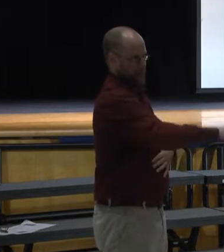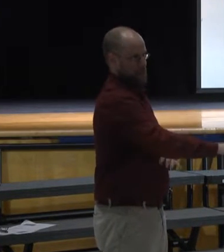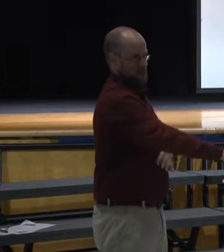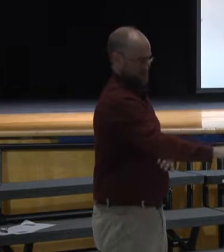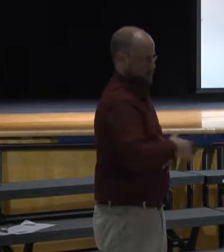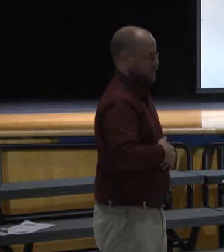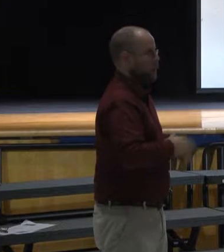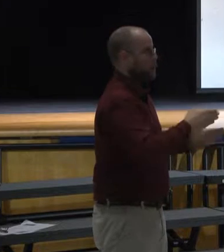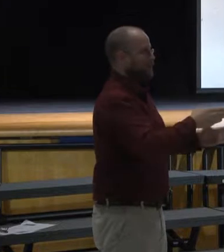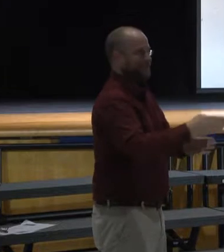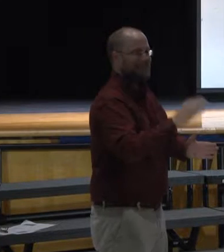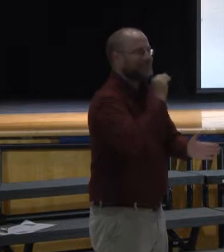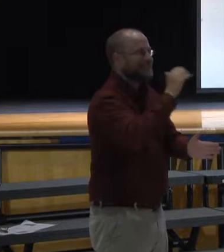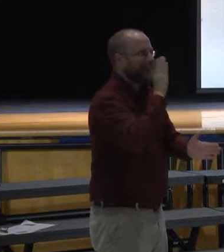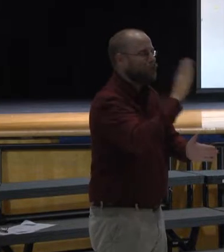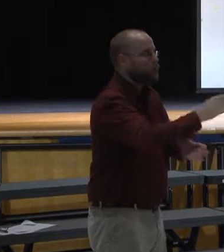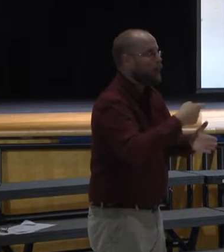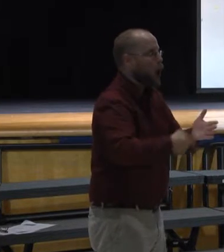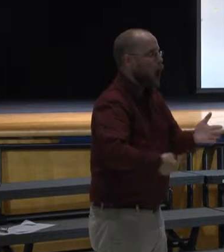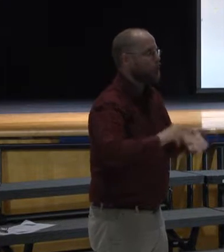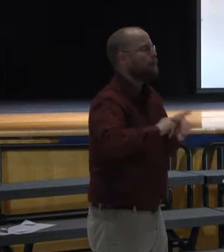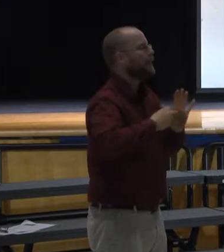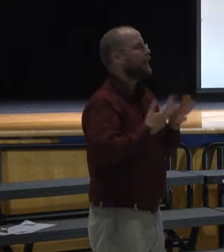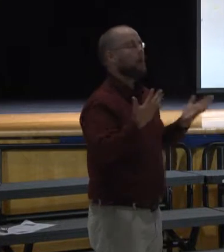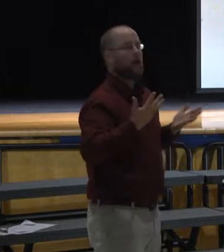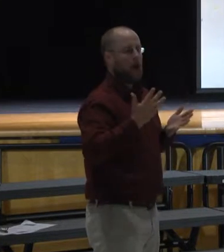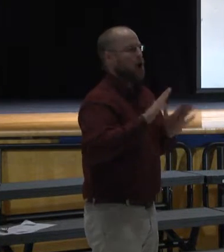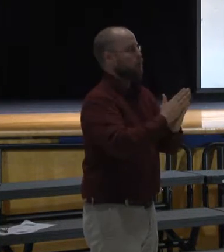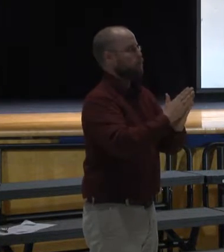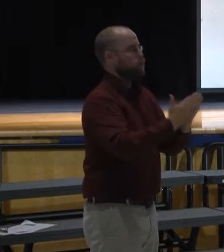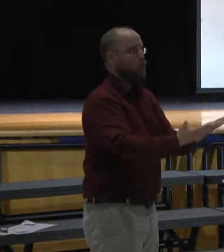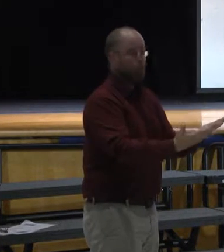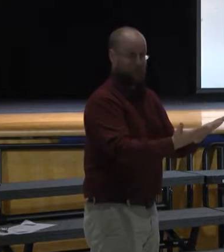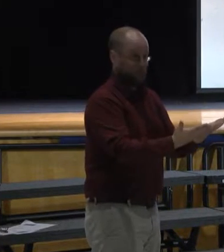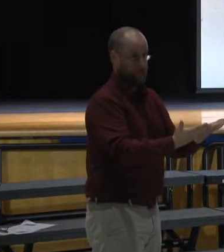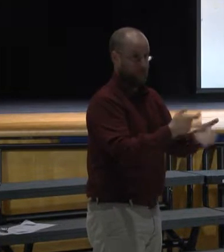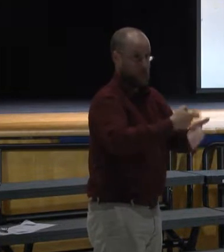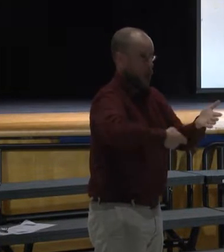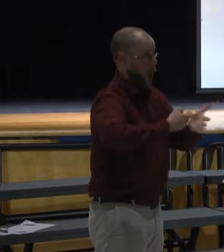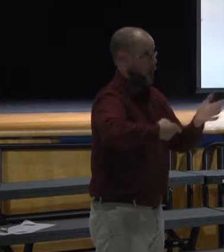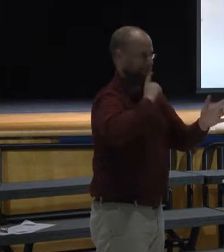Indirect costs include the price of books, which can vary from school to school.